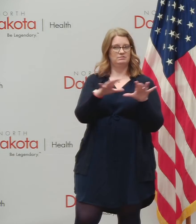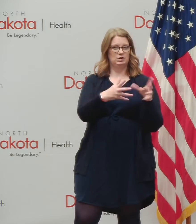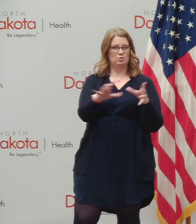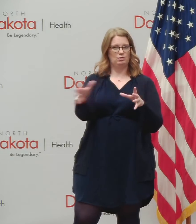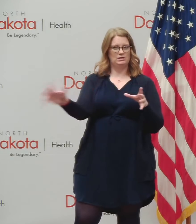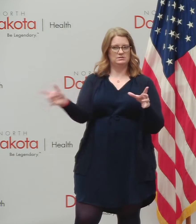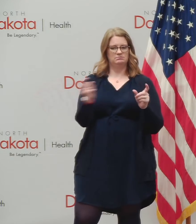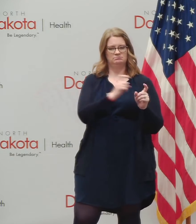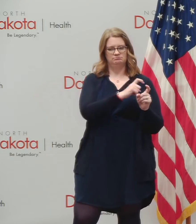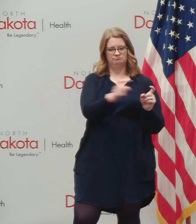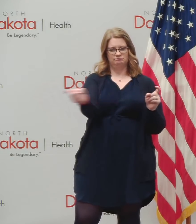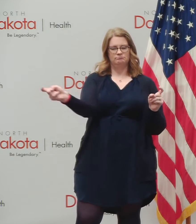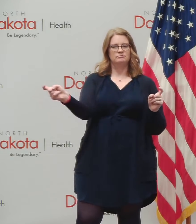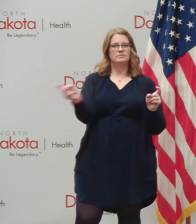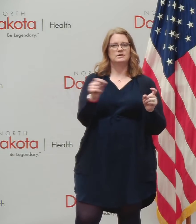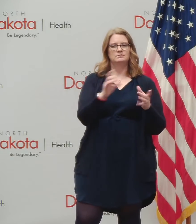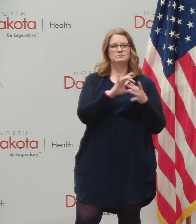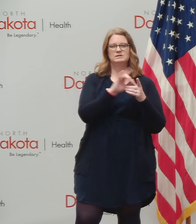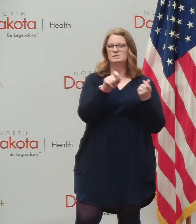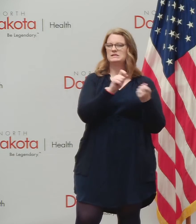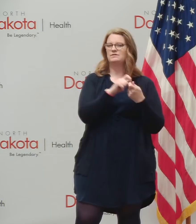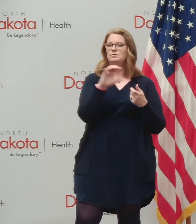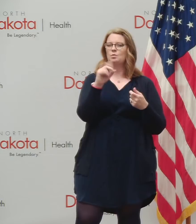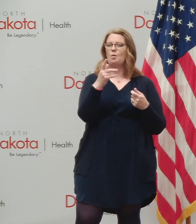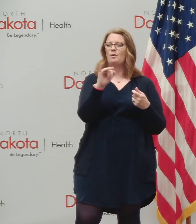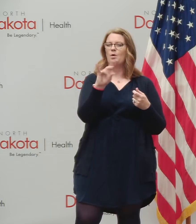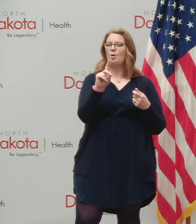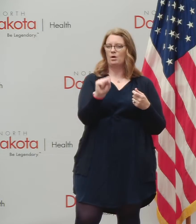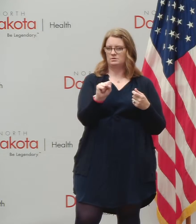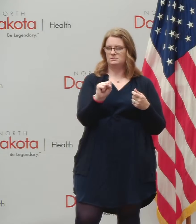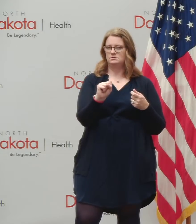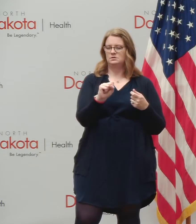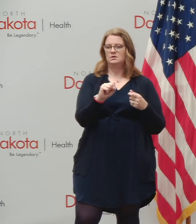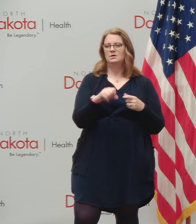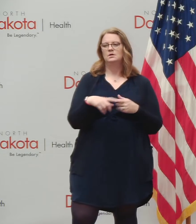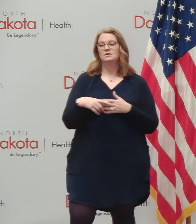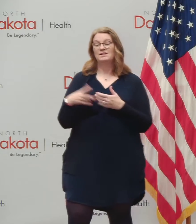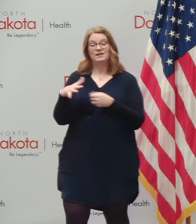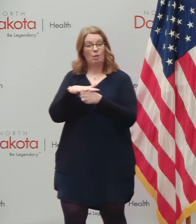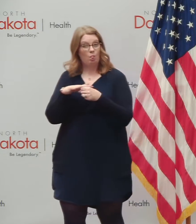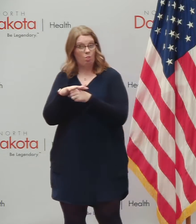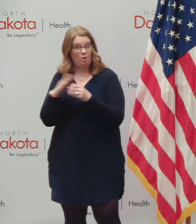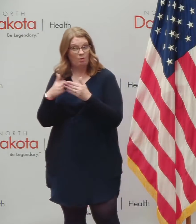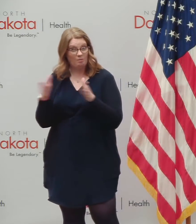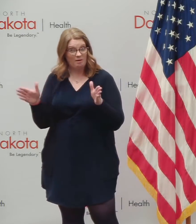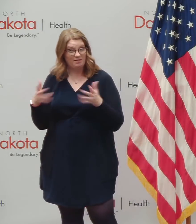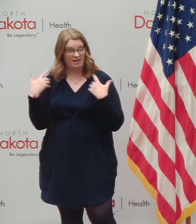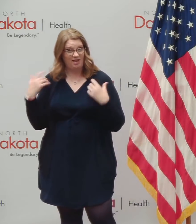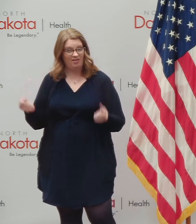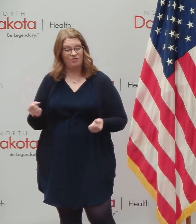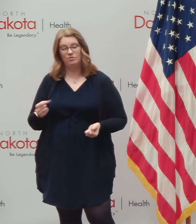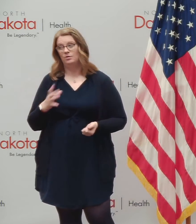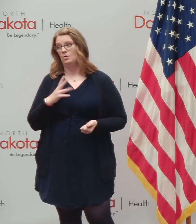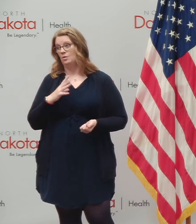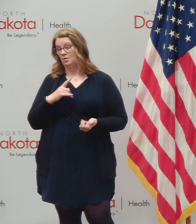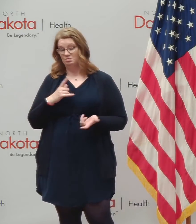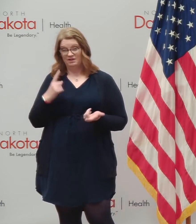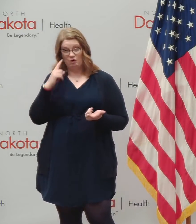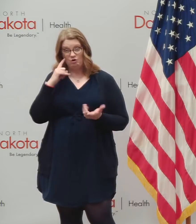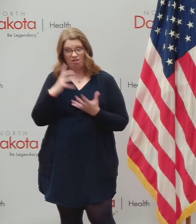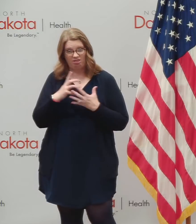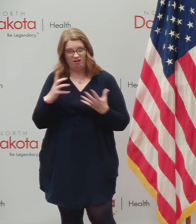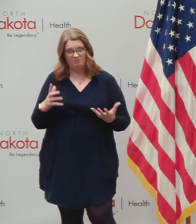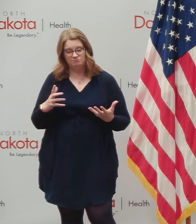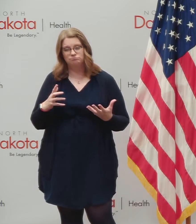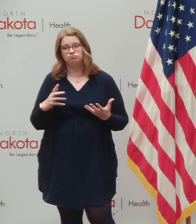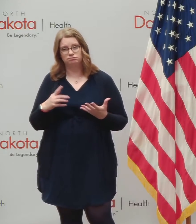gaps specific to the opioid crisis. We've been hearing a lot about local public health, probably more than ever in your lifetime, related to